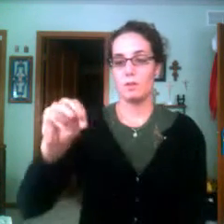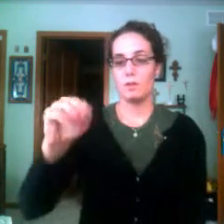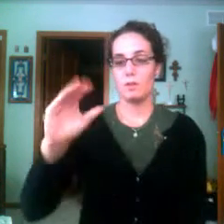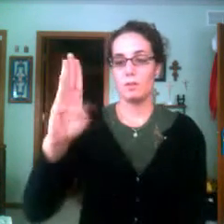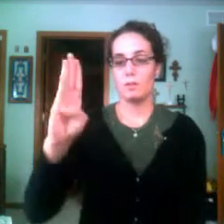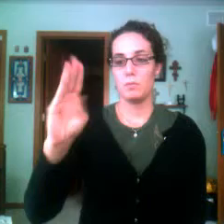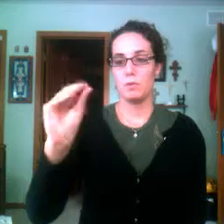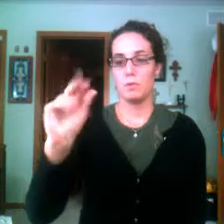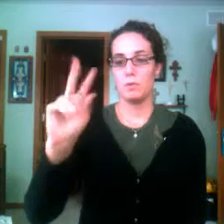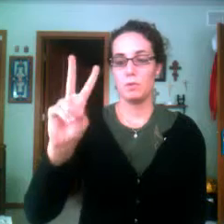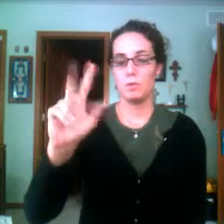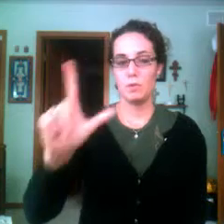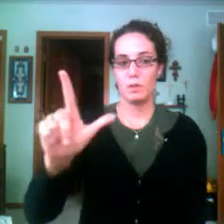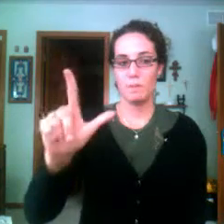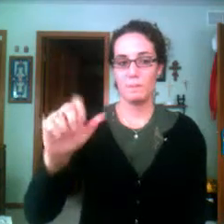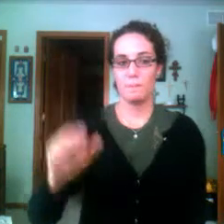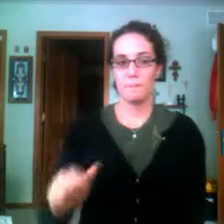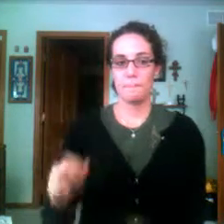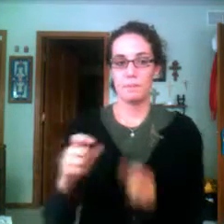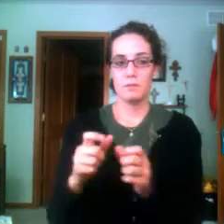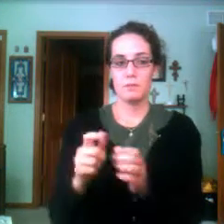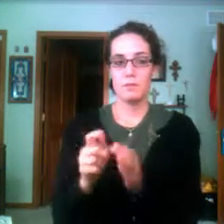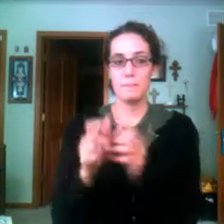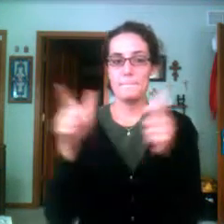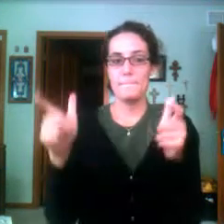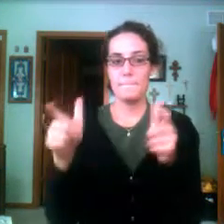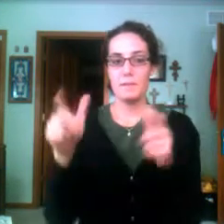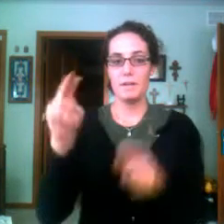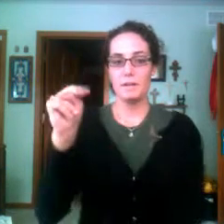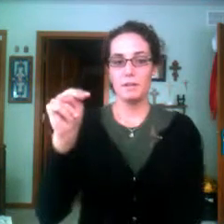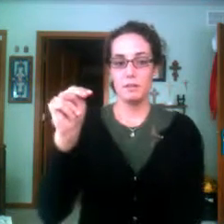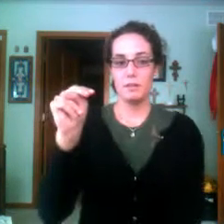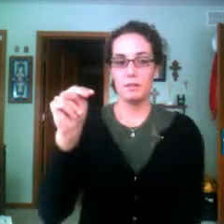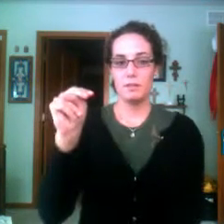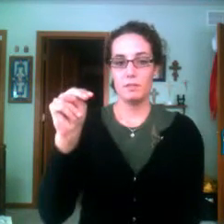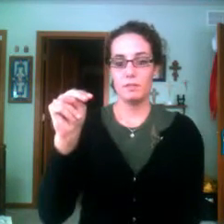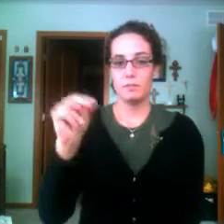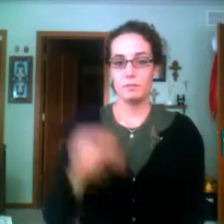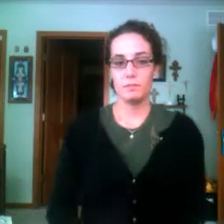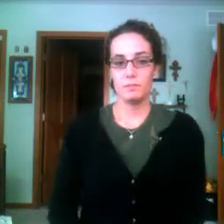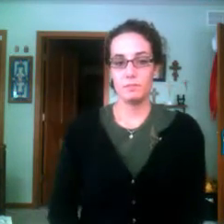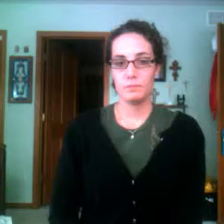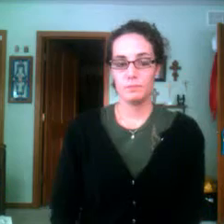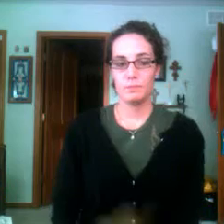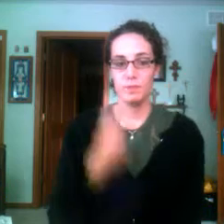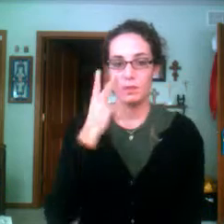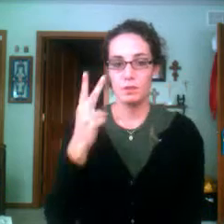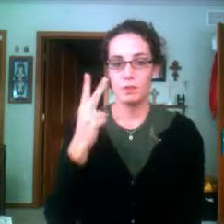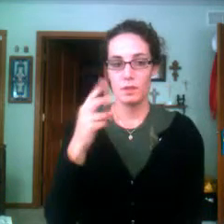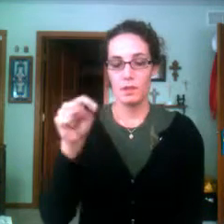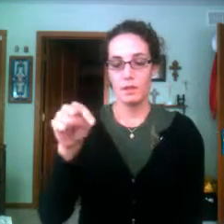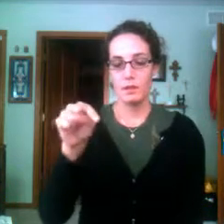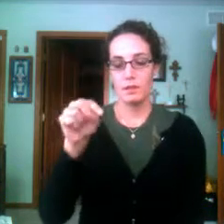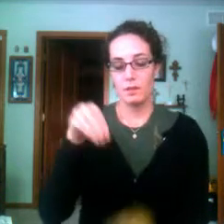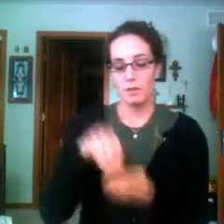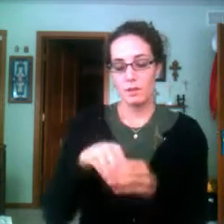stylized type. It has like a double bar through the center. And you'll see that in my math notes, and you'll see this in textbooks sometimes. Now,